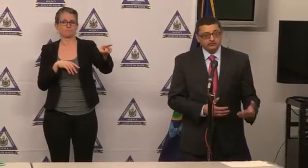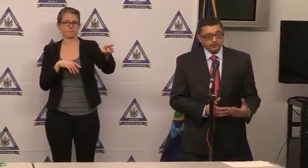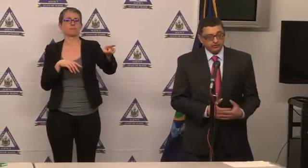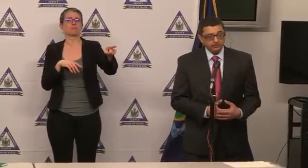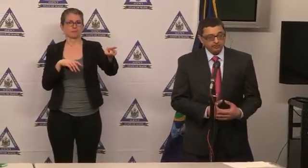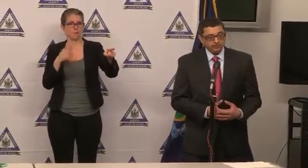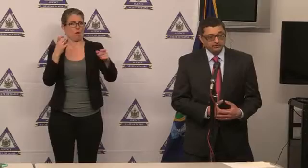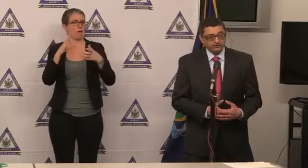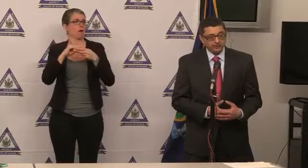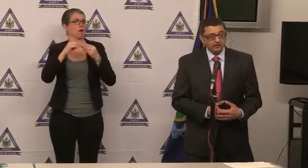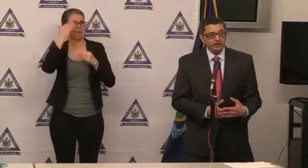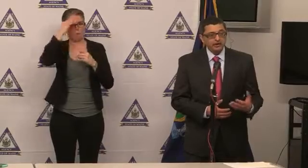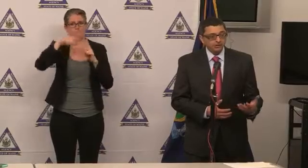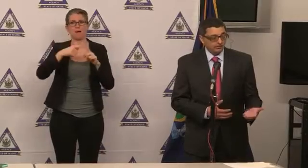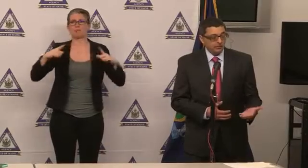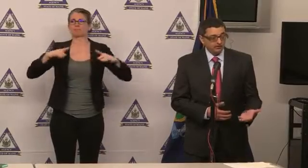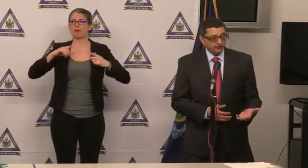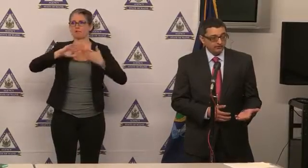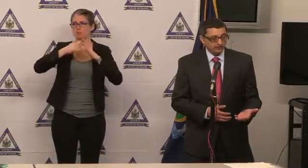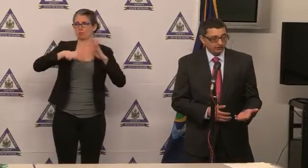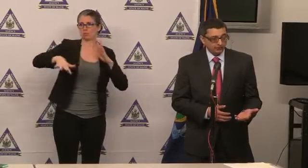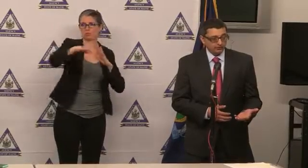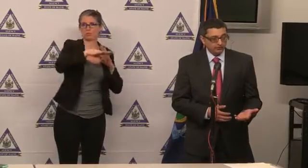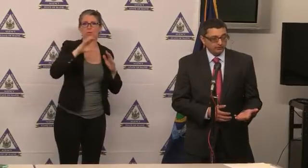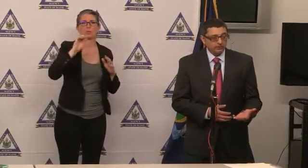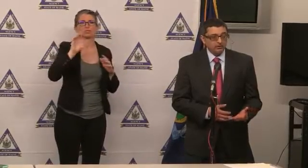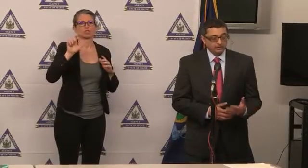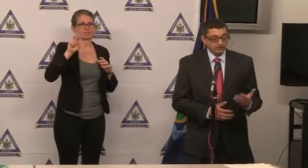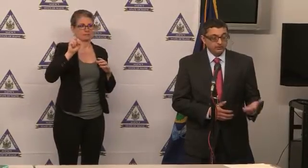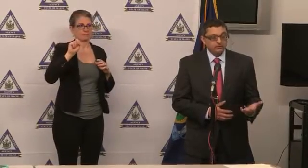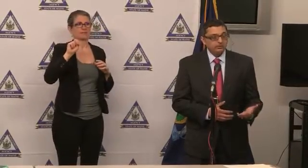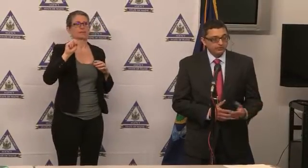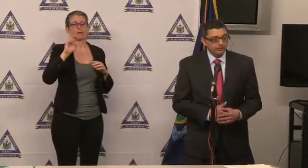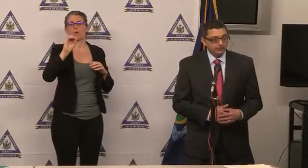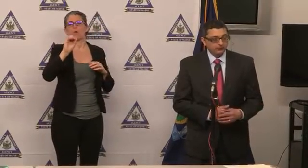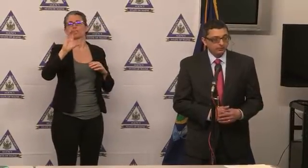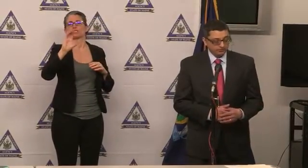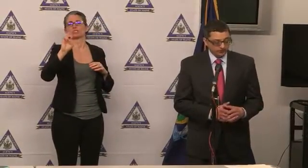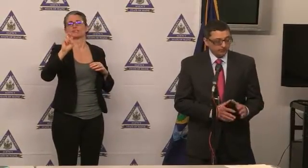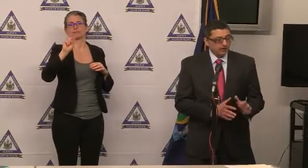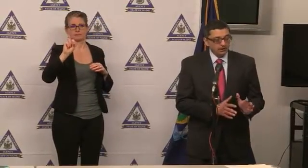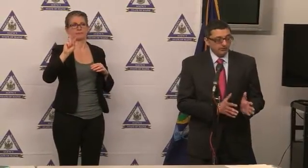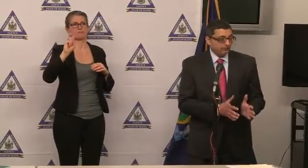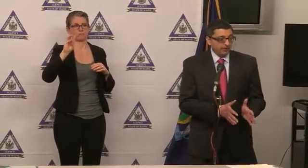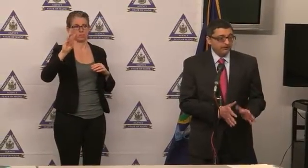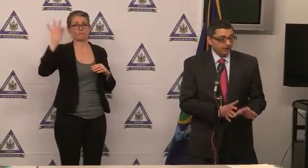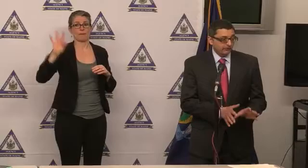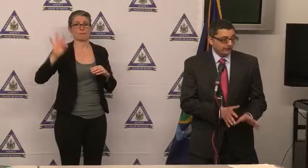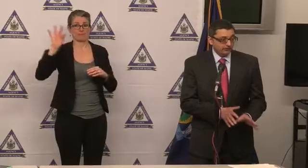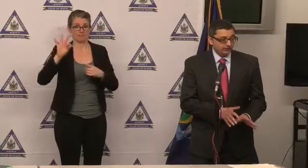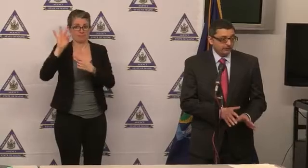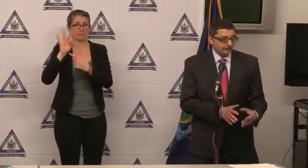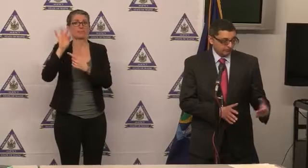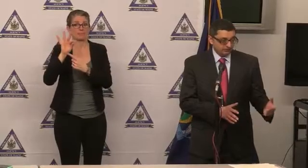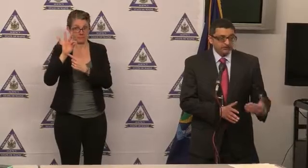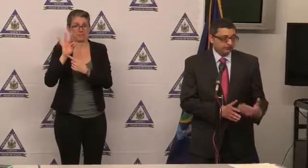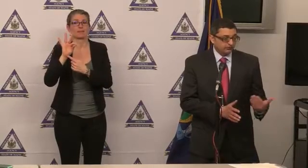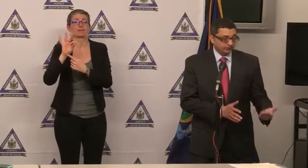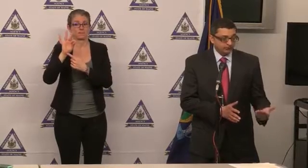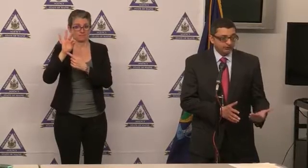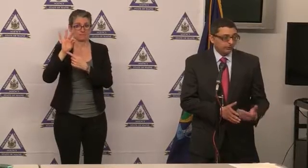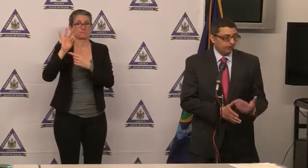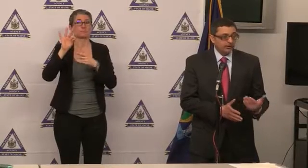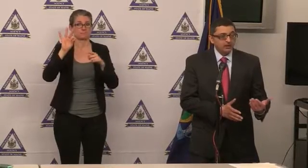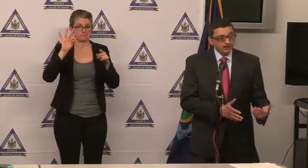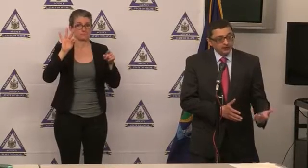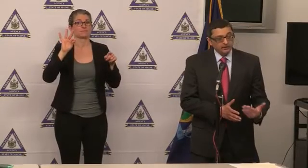cases that we've reported today are among residents of Ocean View, or community members of Ocean View. Based on our investigation that's just started